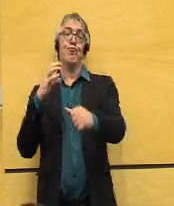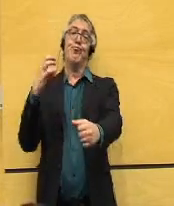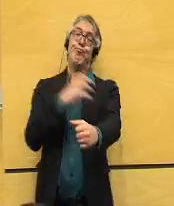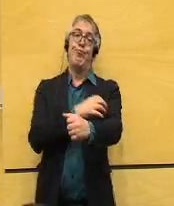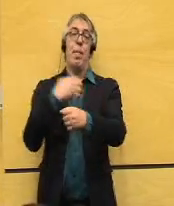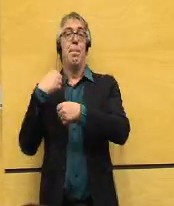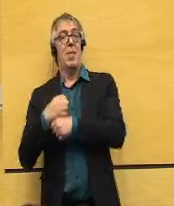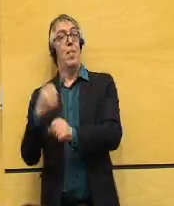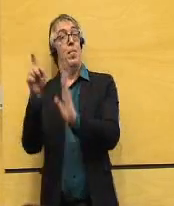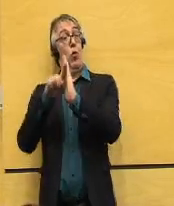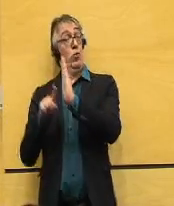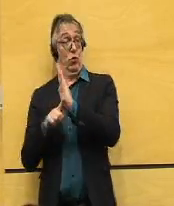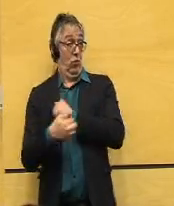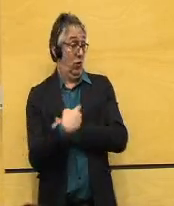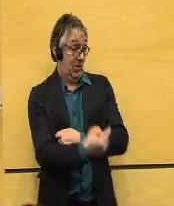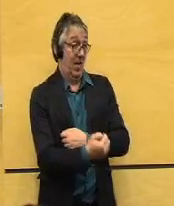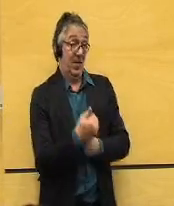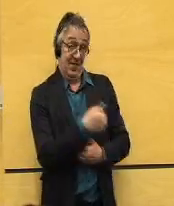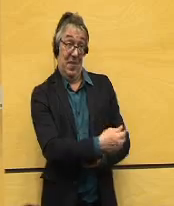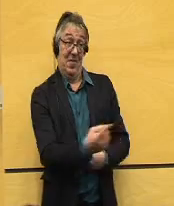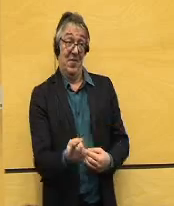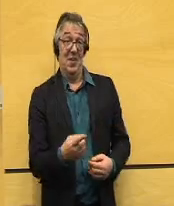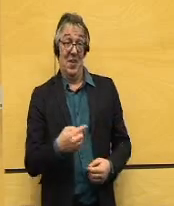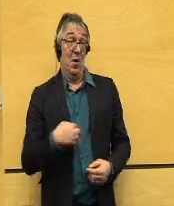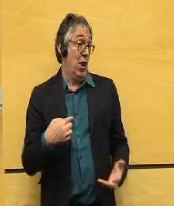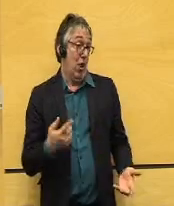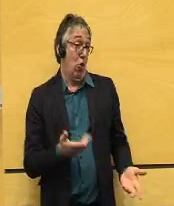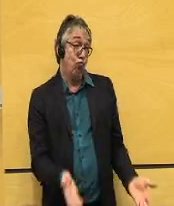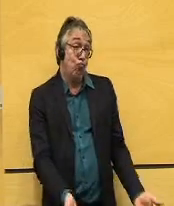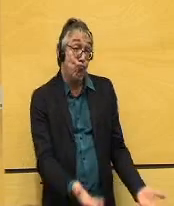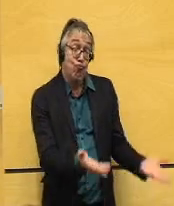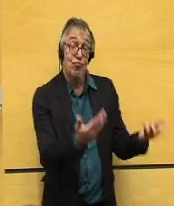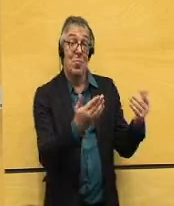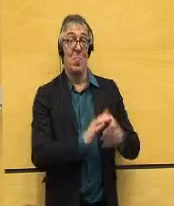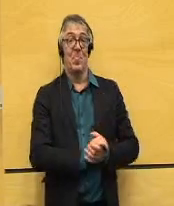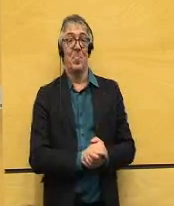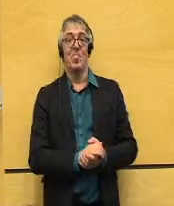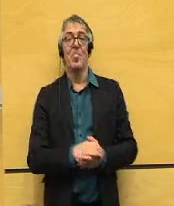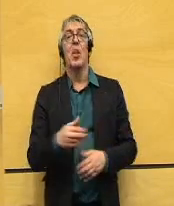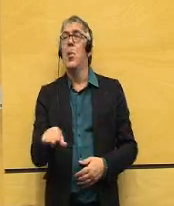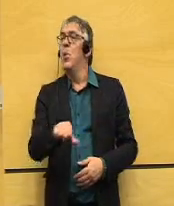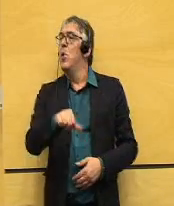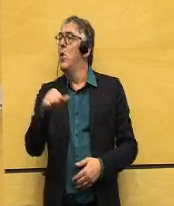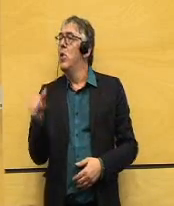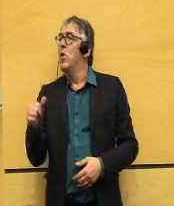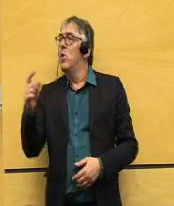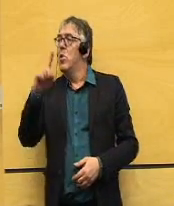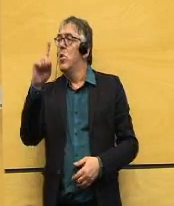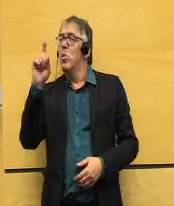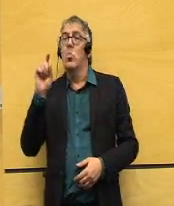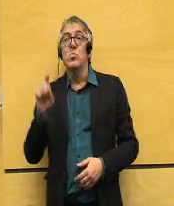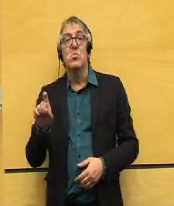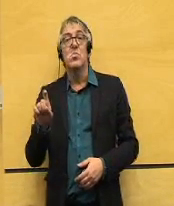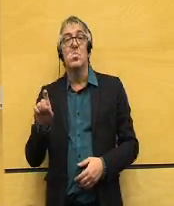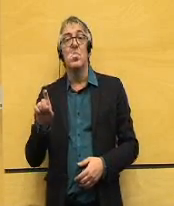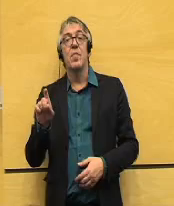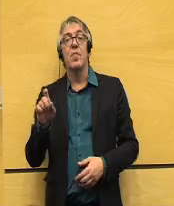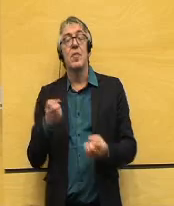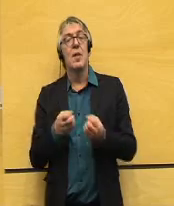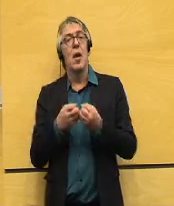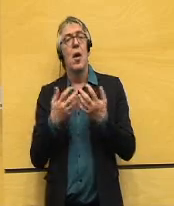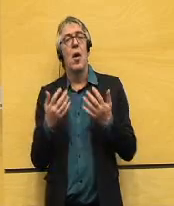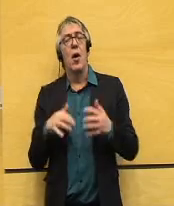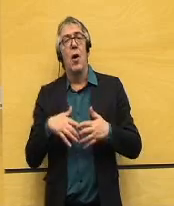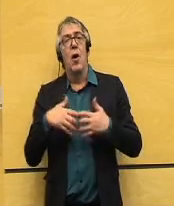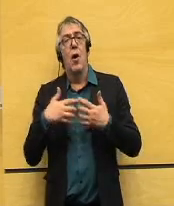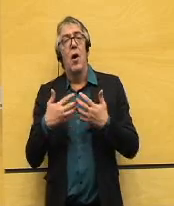the specific questions about the representation of women with disabilities at